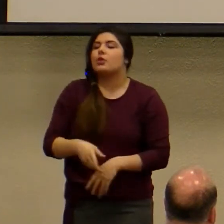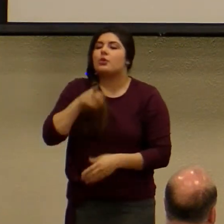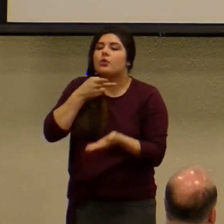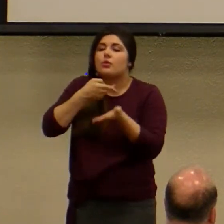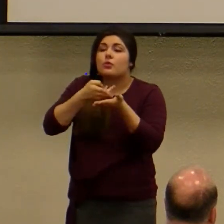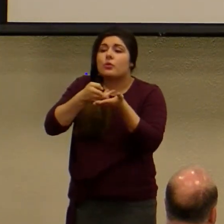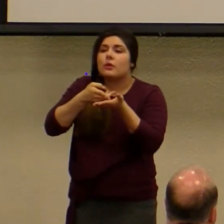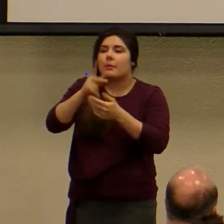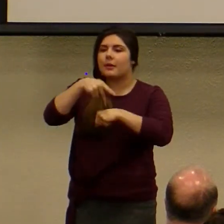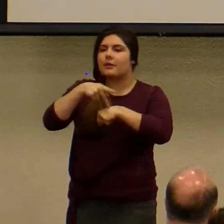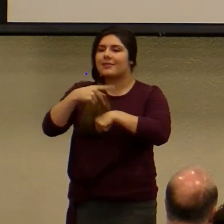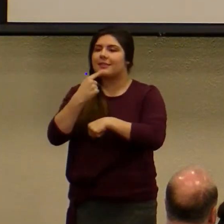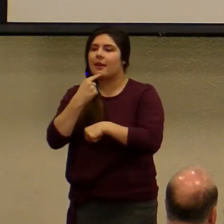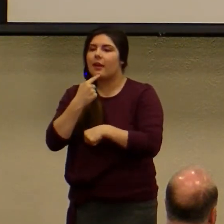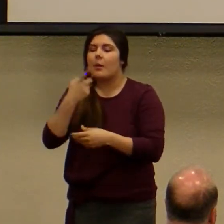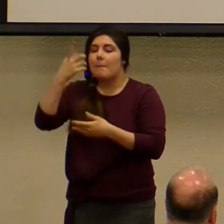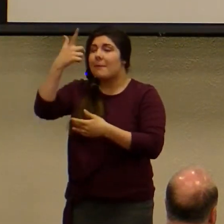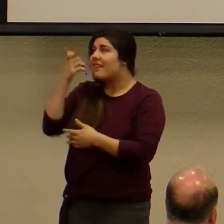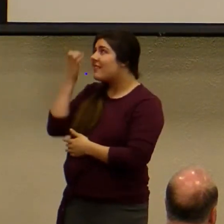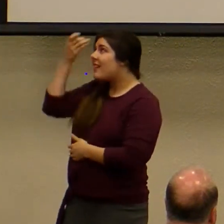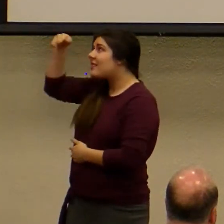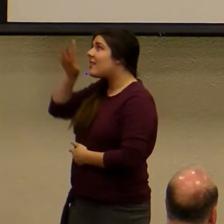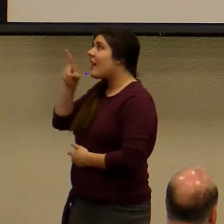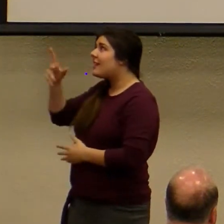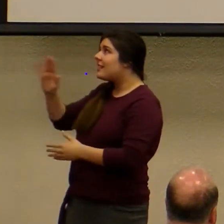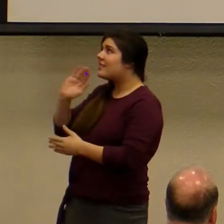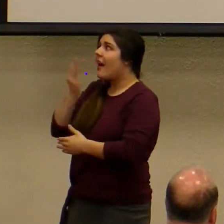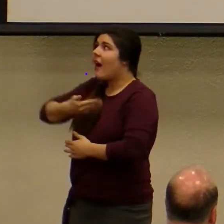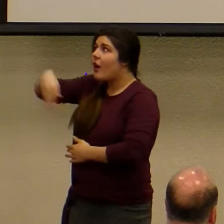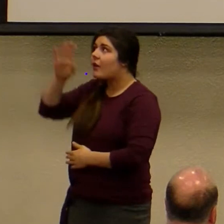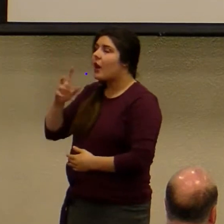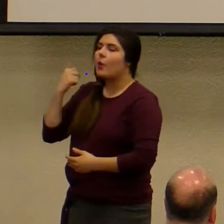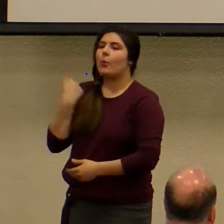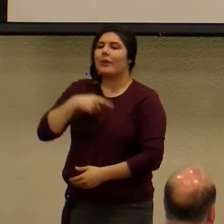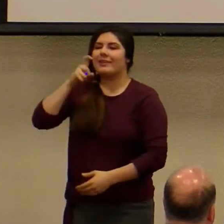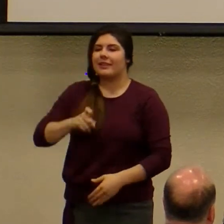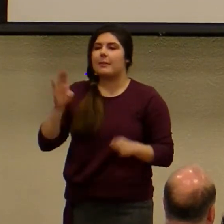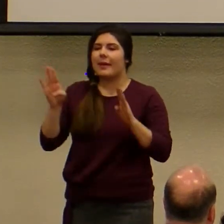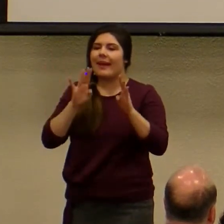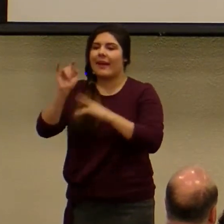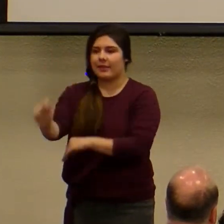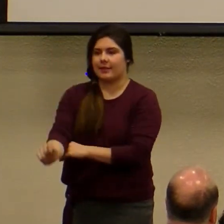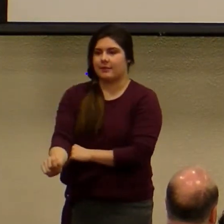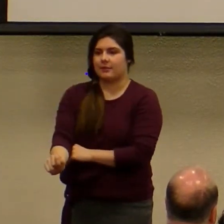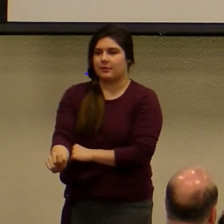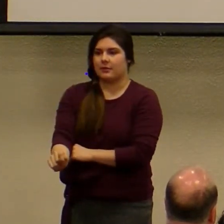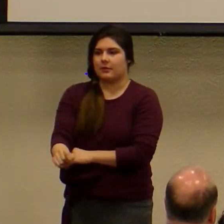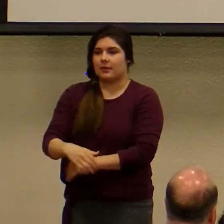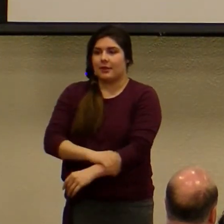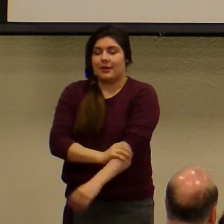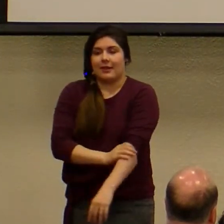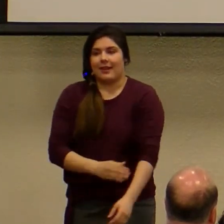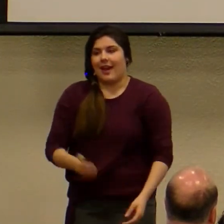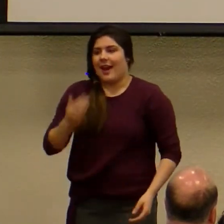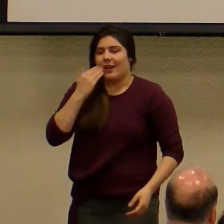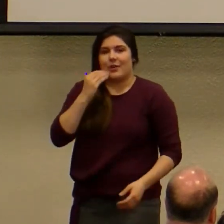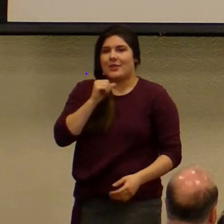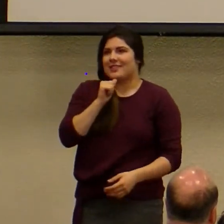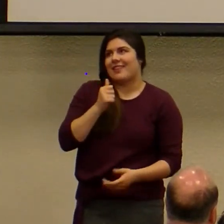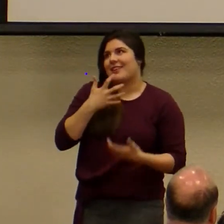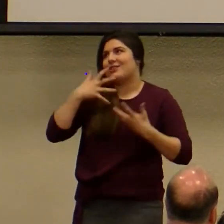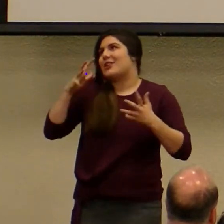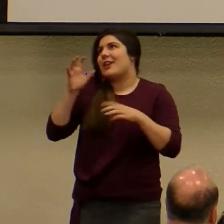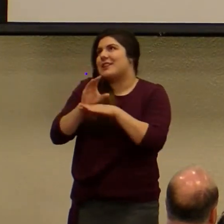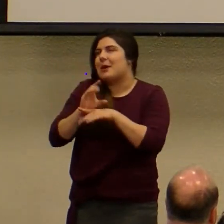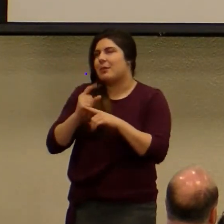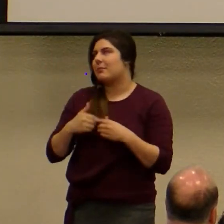Peter says is, because God is our God, we need to act like it. I know this is not a shout chapel. Let me move